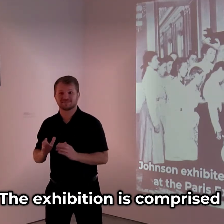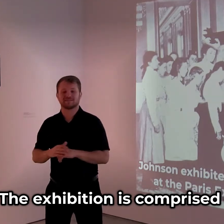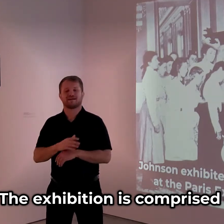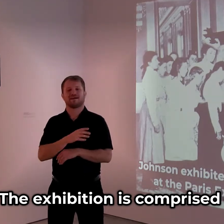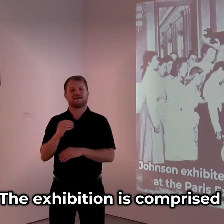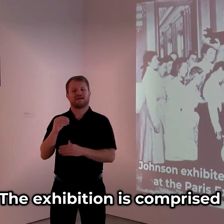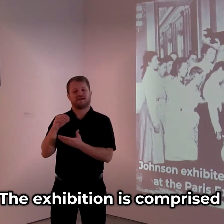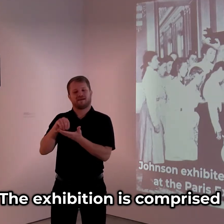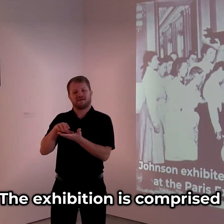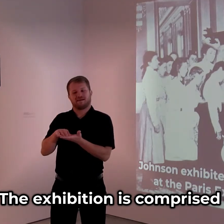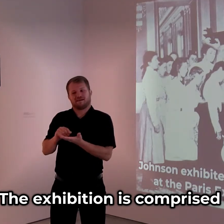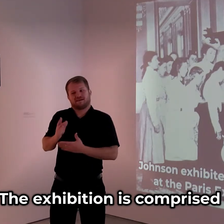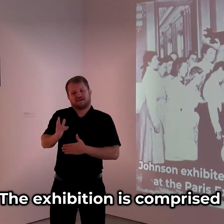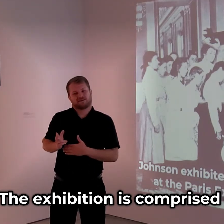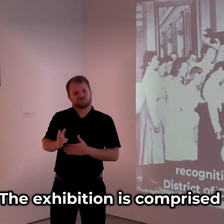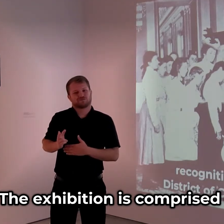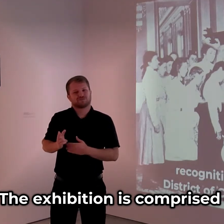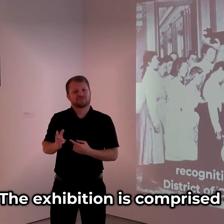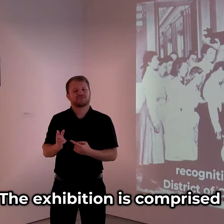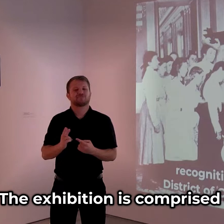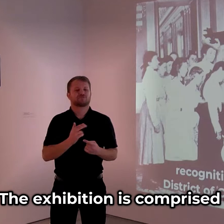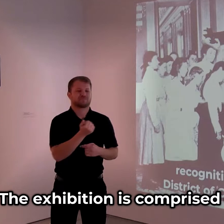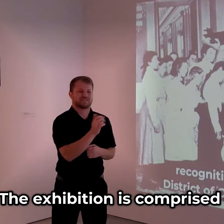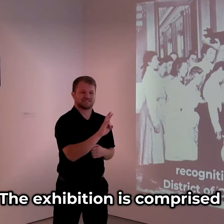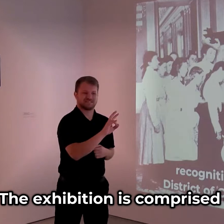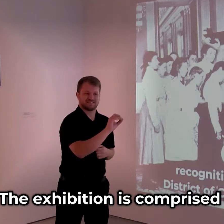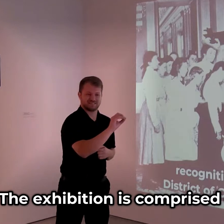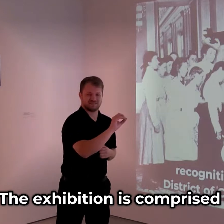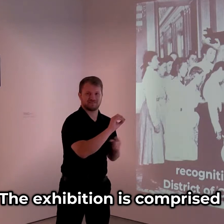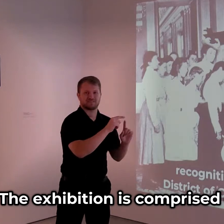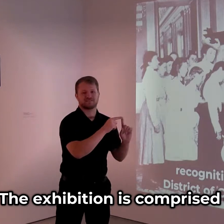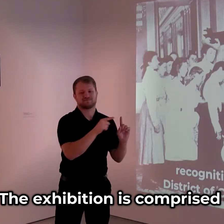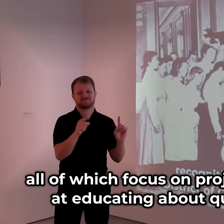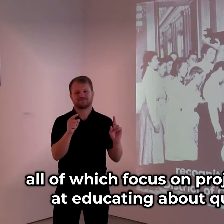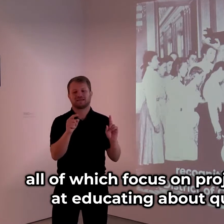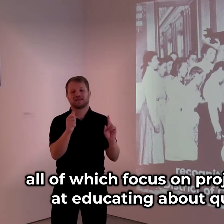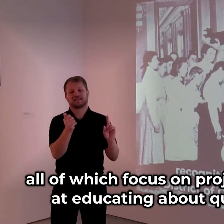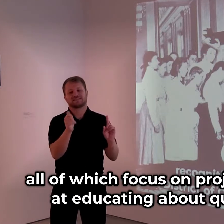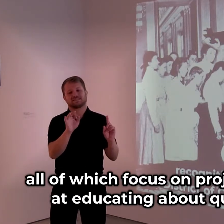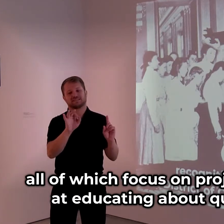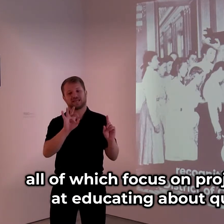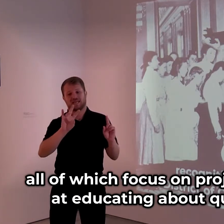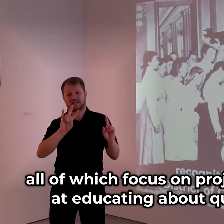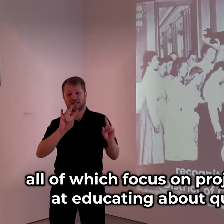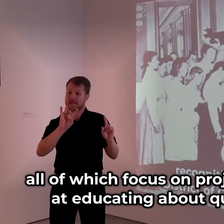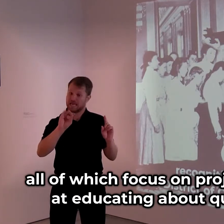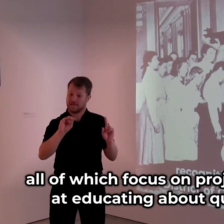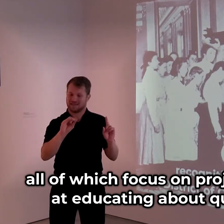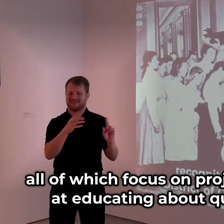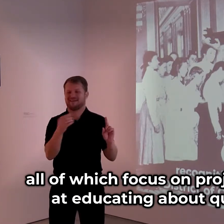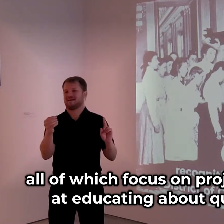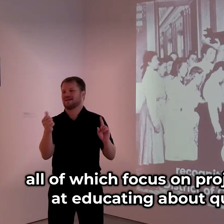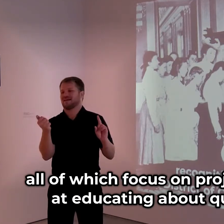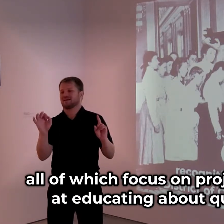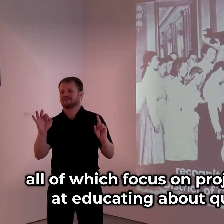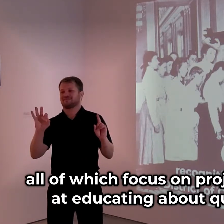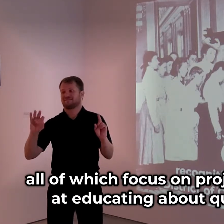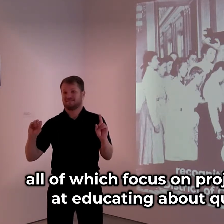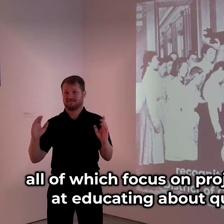The exhibition is comprised of 6 sections, all of which focus on projects aimed at